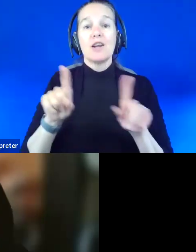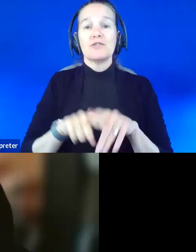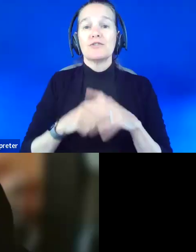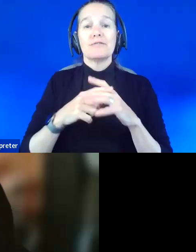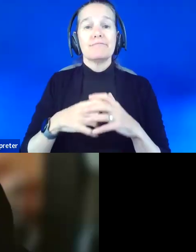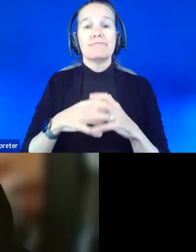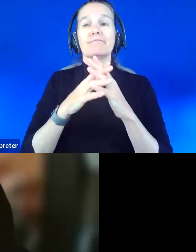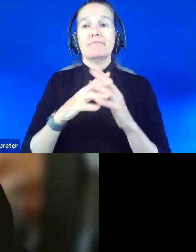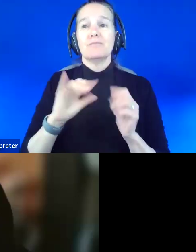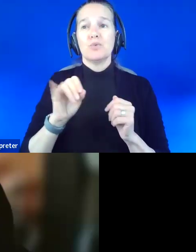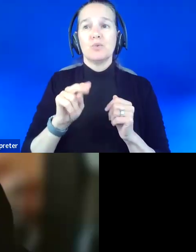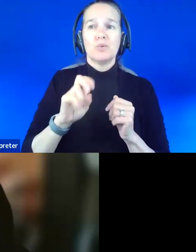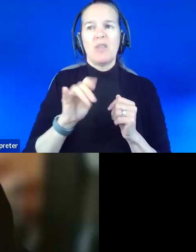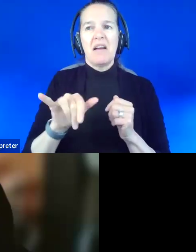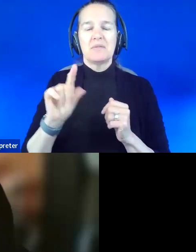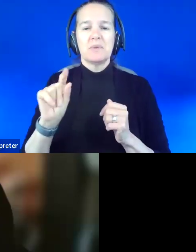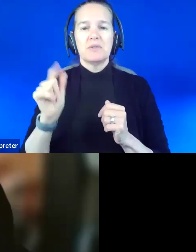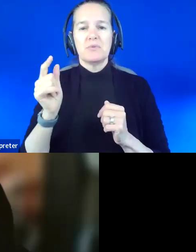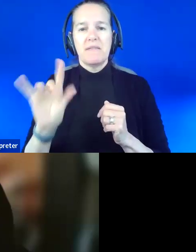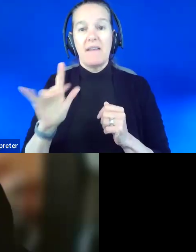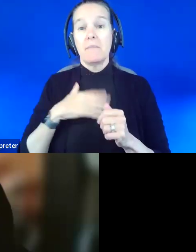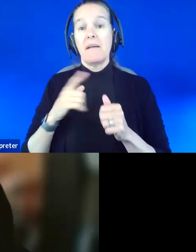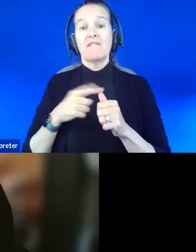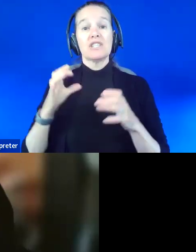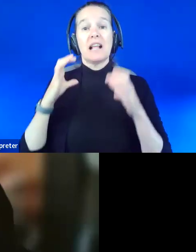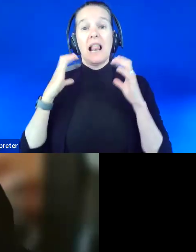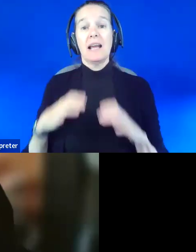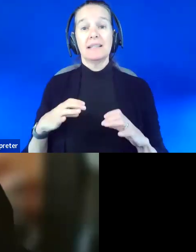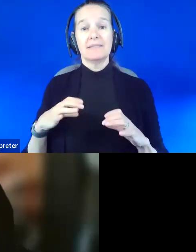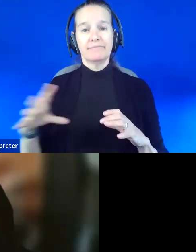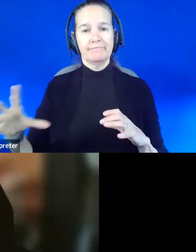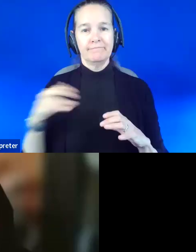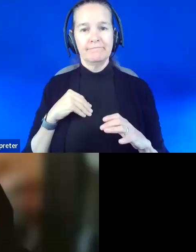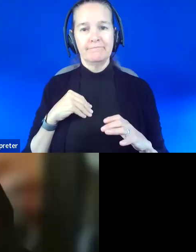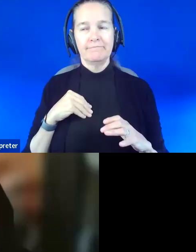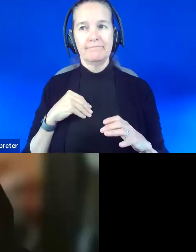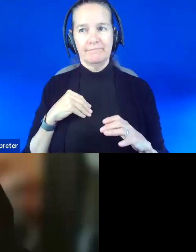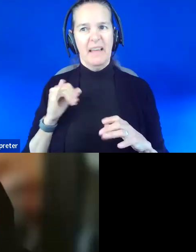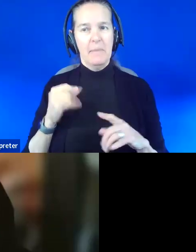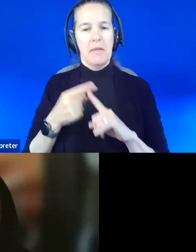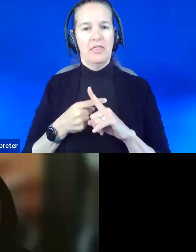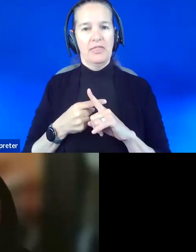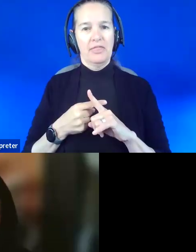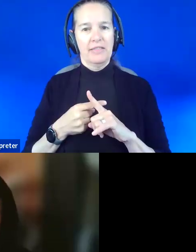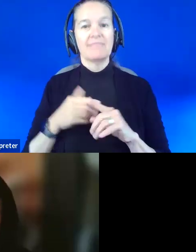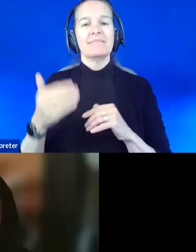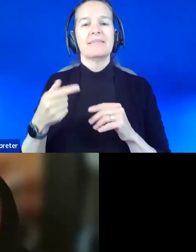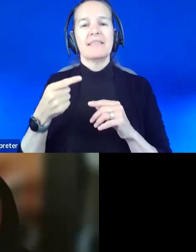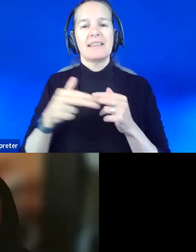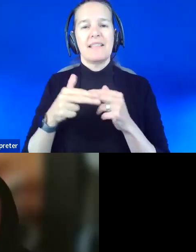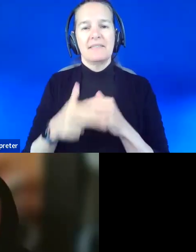2025, and I actually got to take my first client in that month. Next slide,